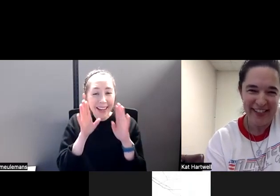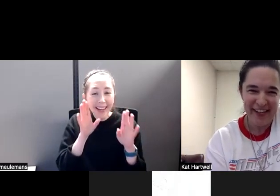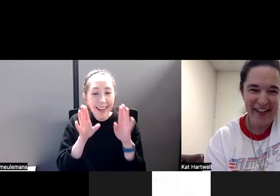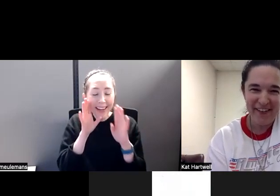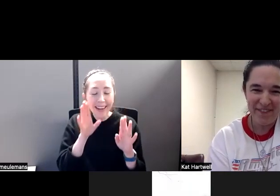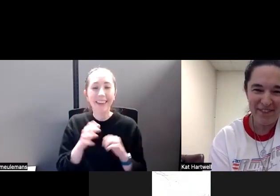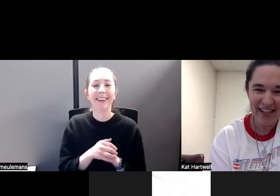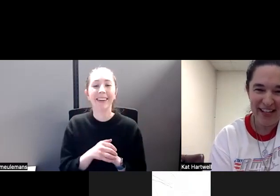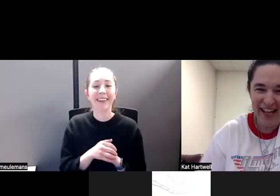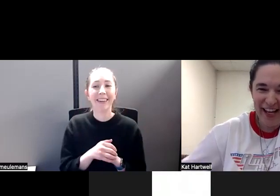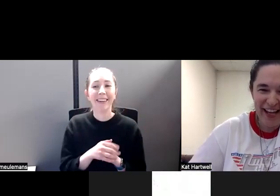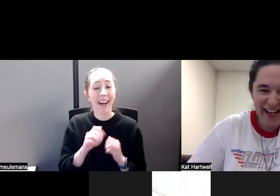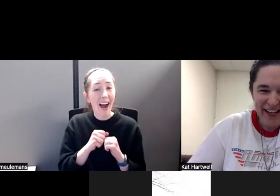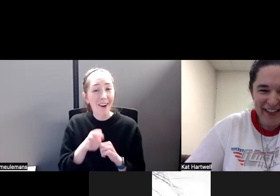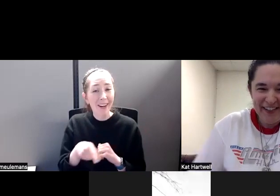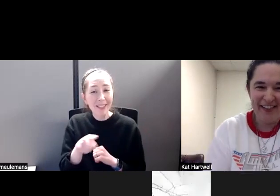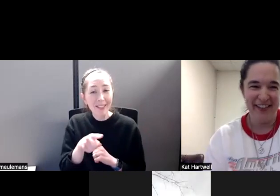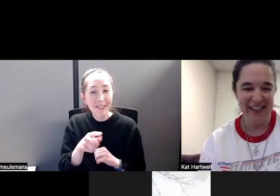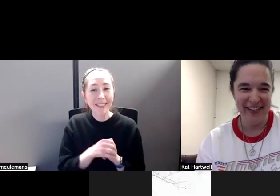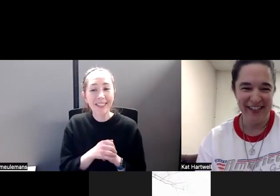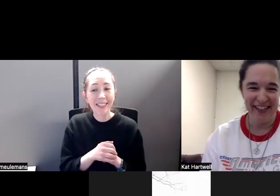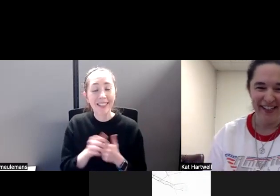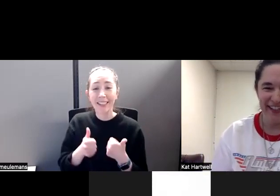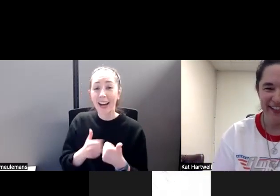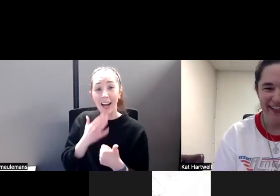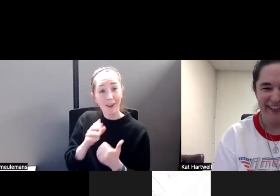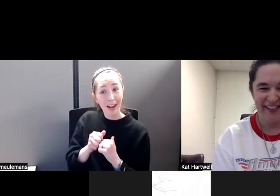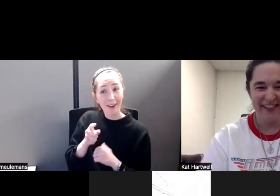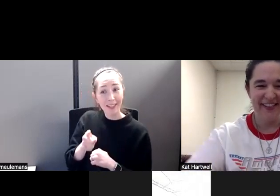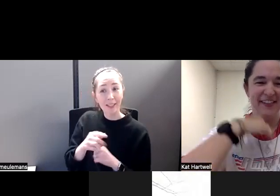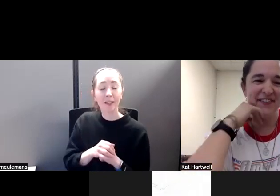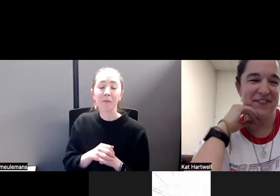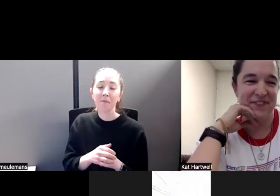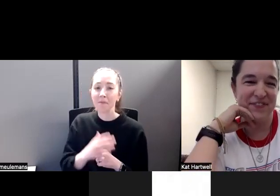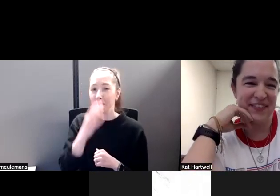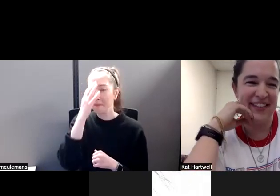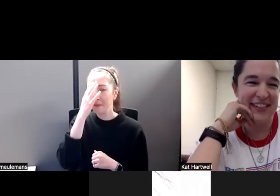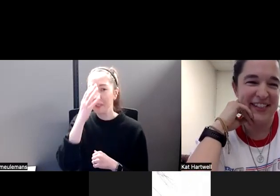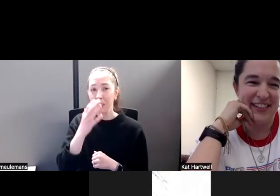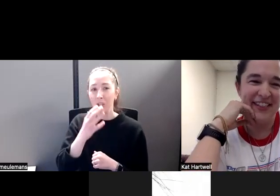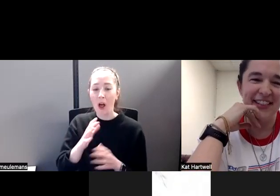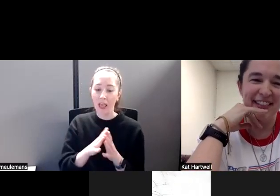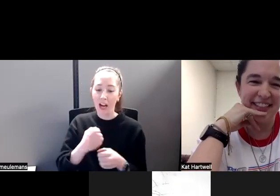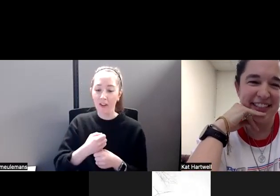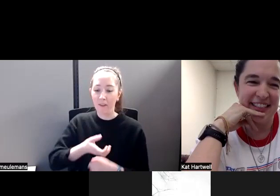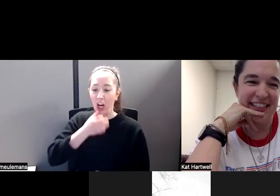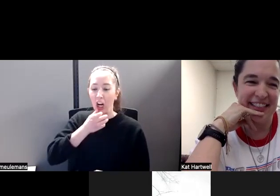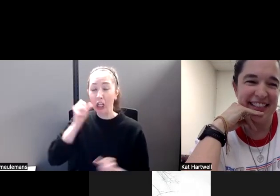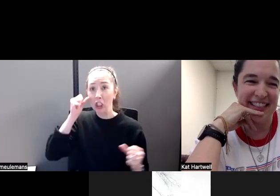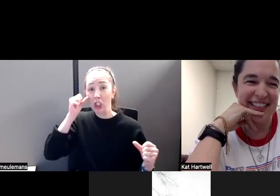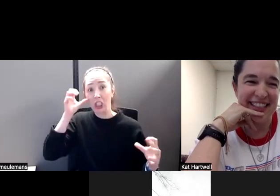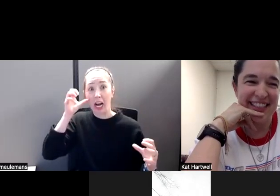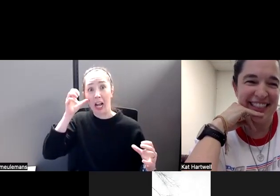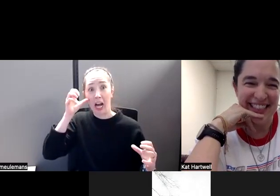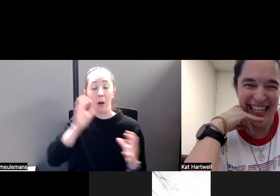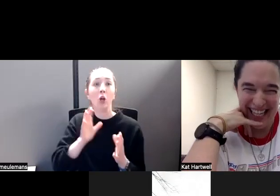Hi. How are you? I'm good. How are you? You know, just jacked up on a lot of coffee. So much